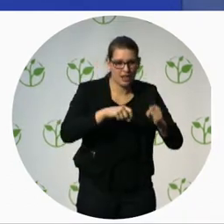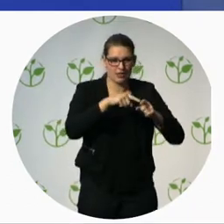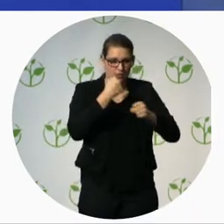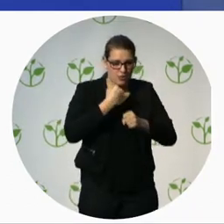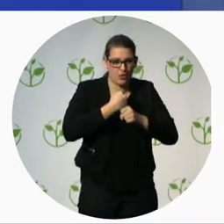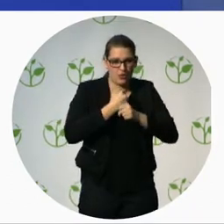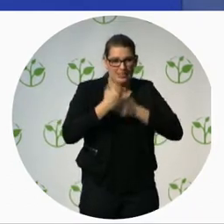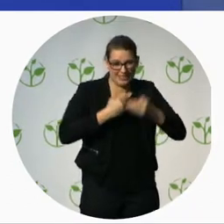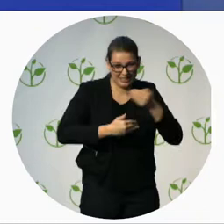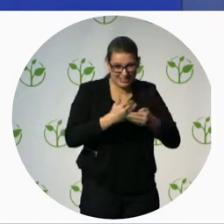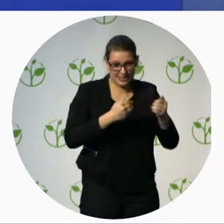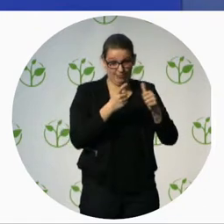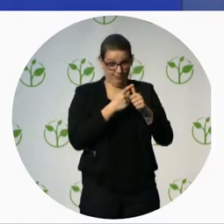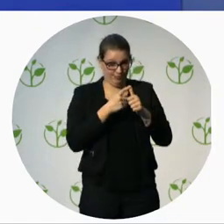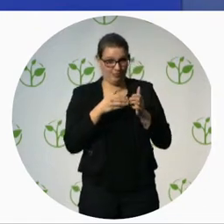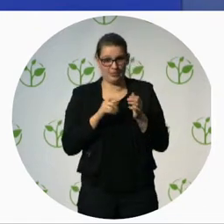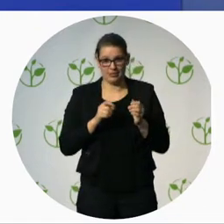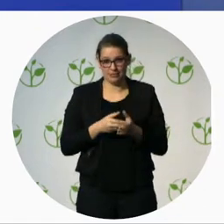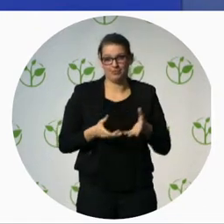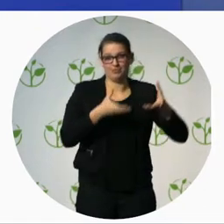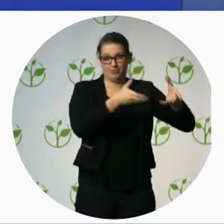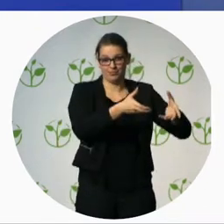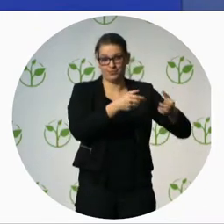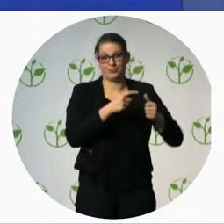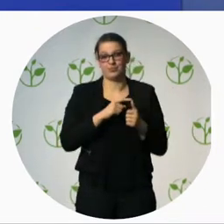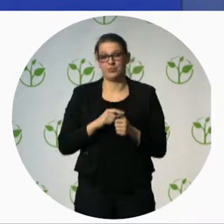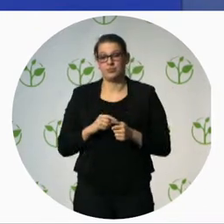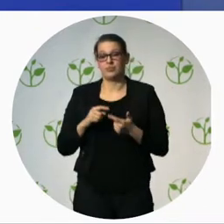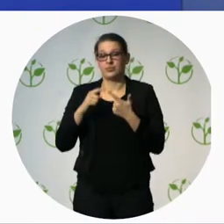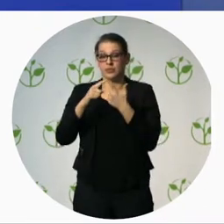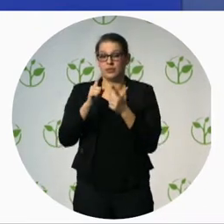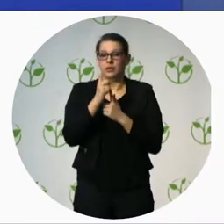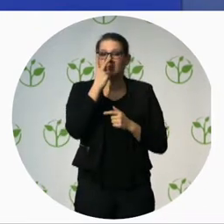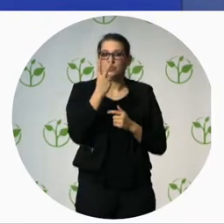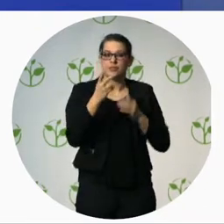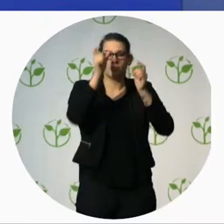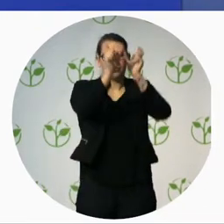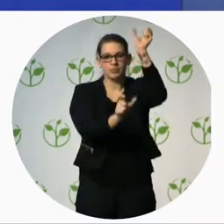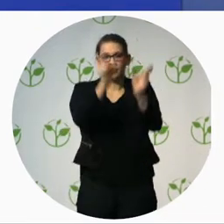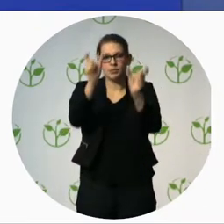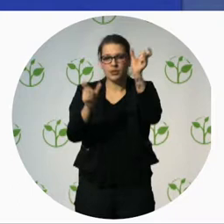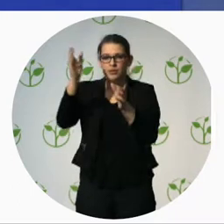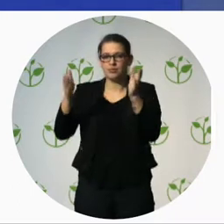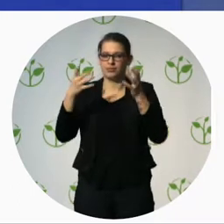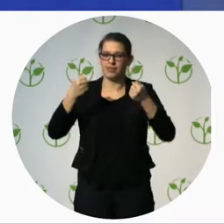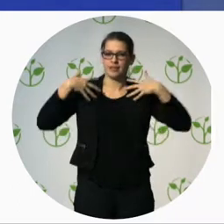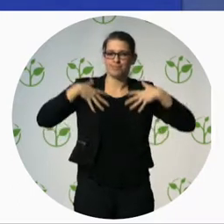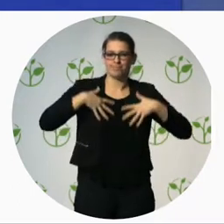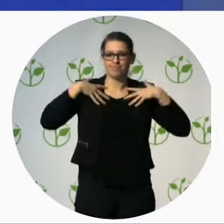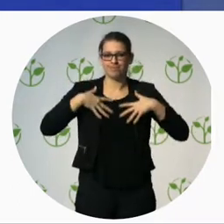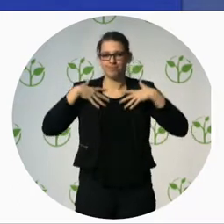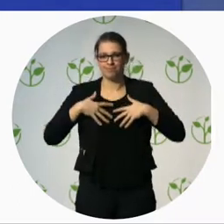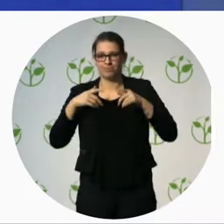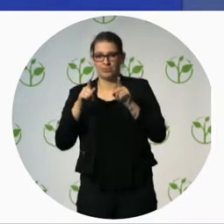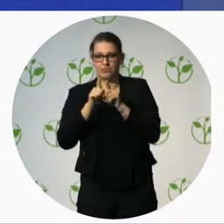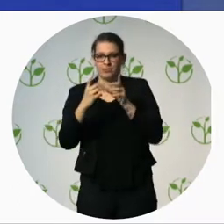who has to do what, which are the actors. Is there the manufacturers? What's the role of the producers? What's the